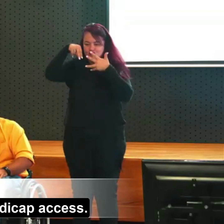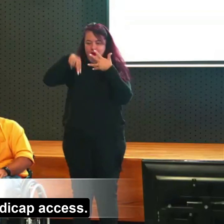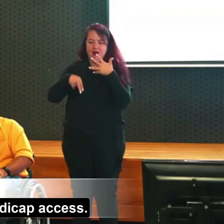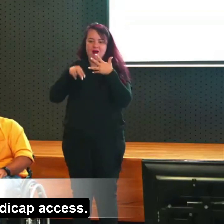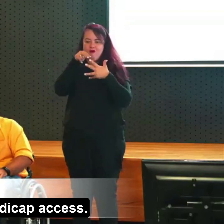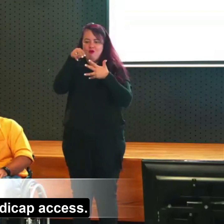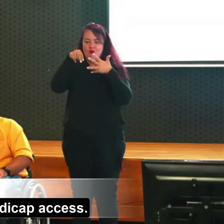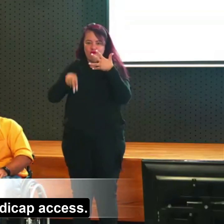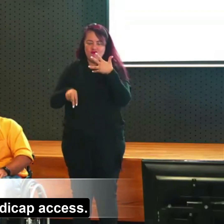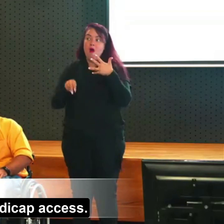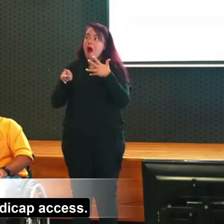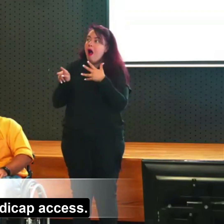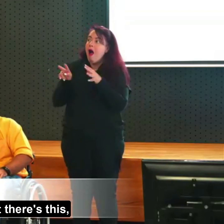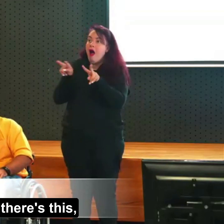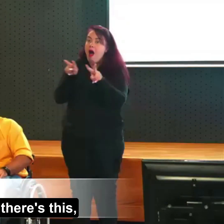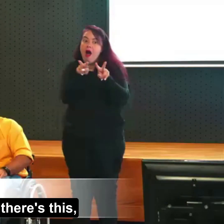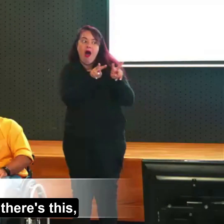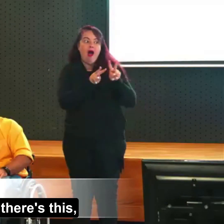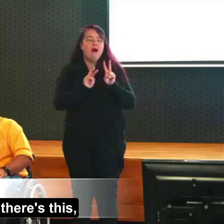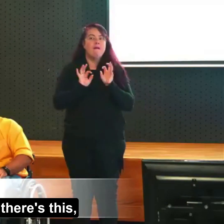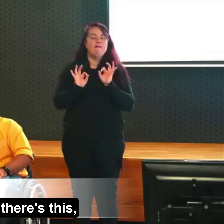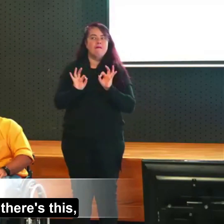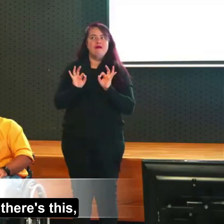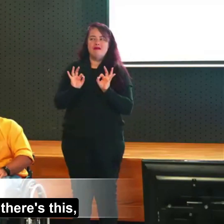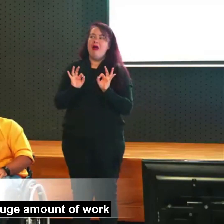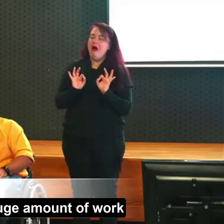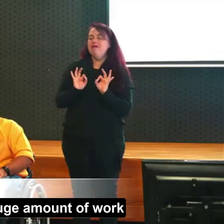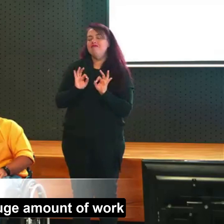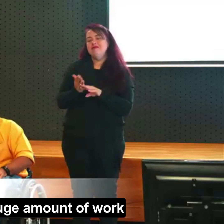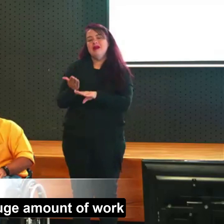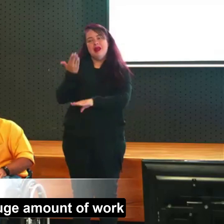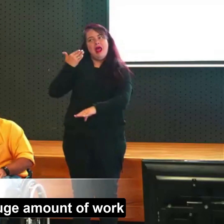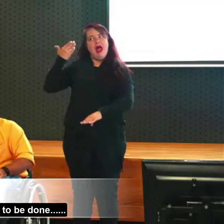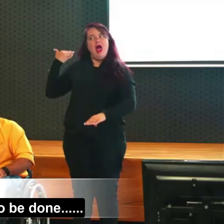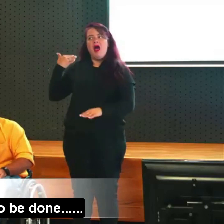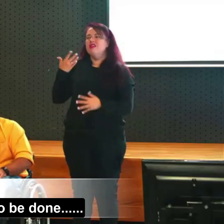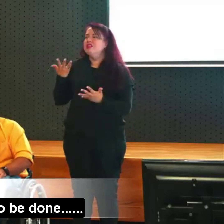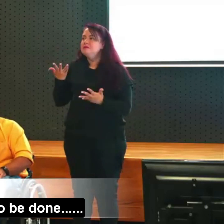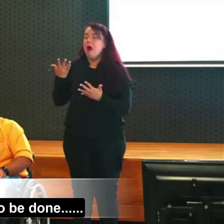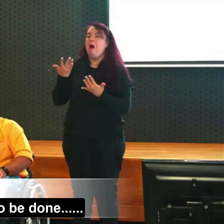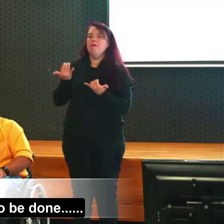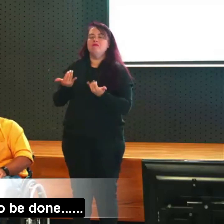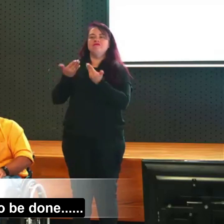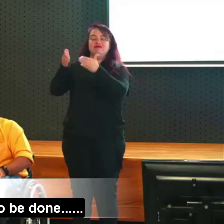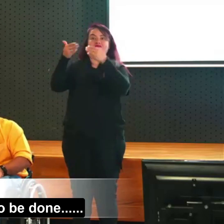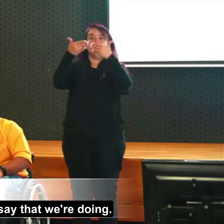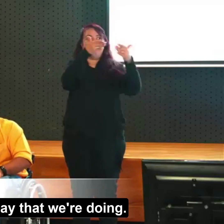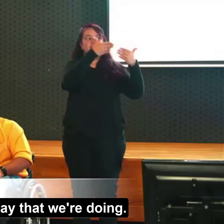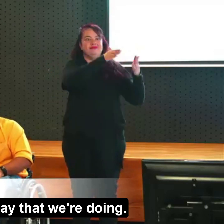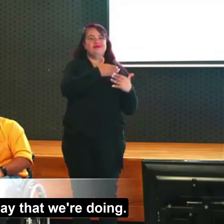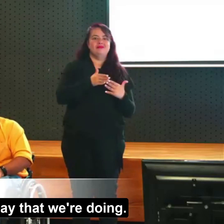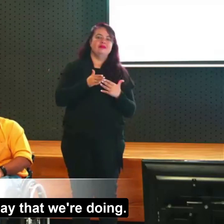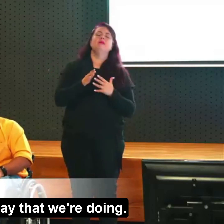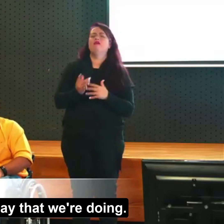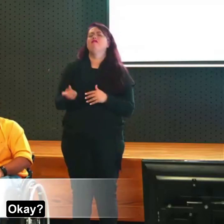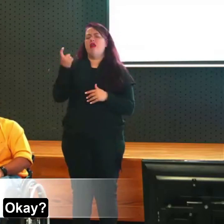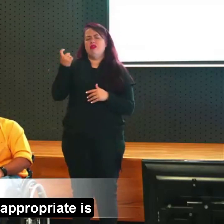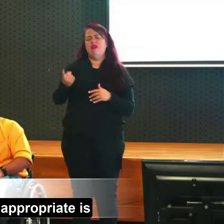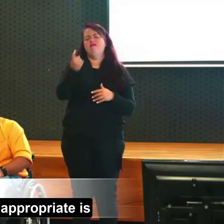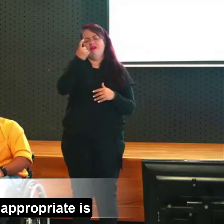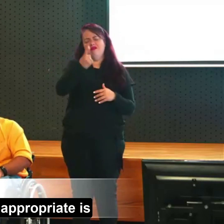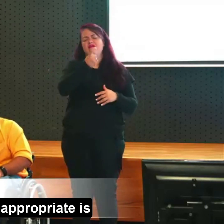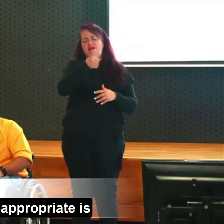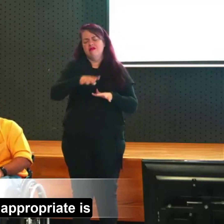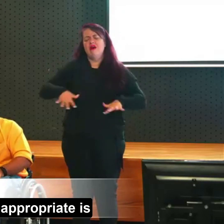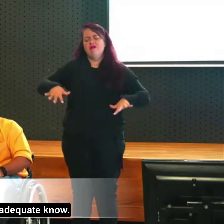there's handicap access. But there's a huge amount of work left to be done. And to say that we're doing okay